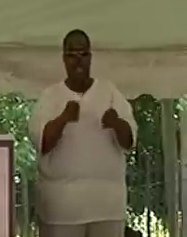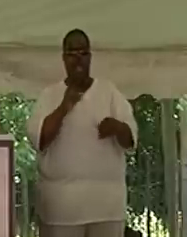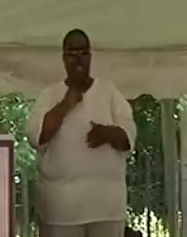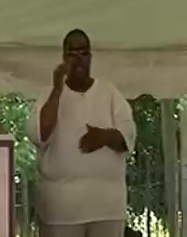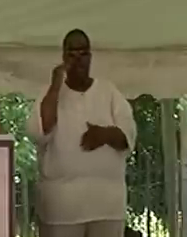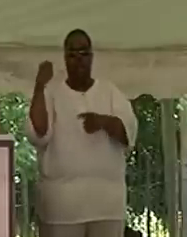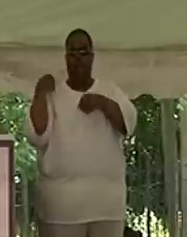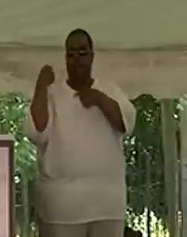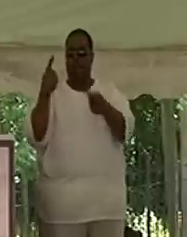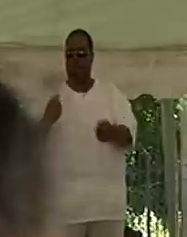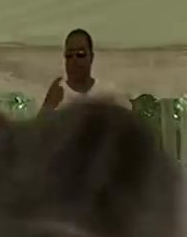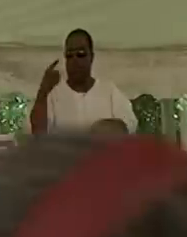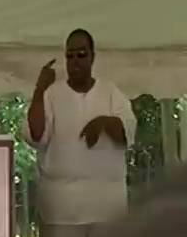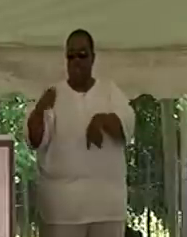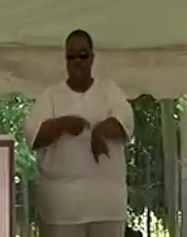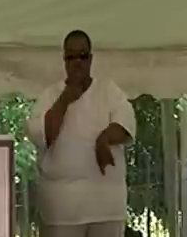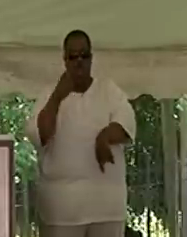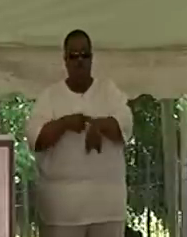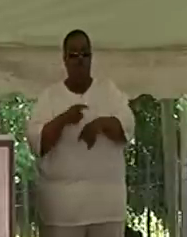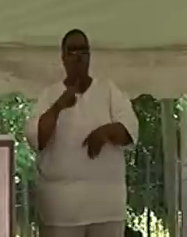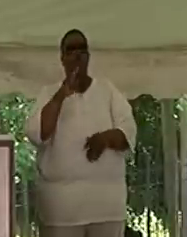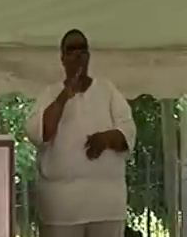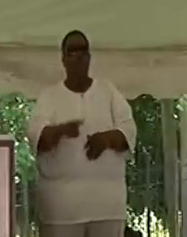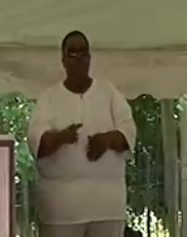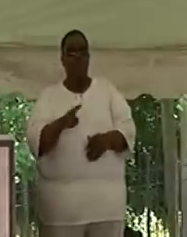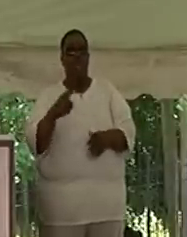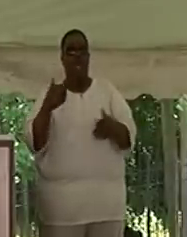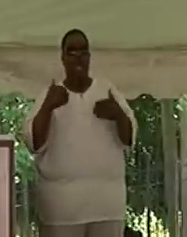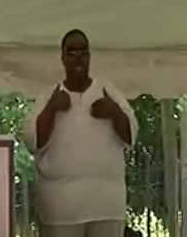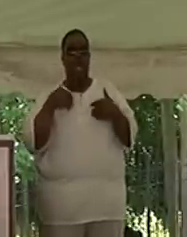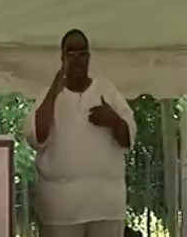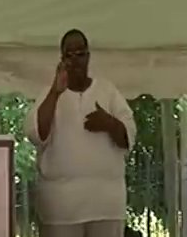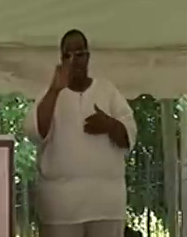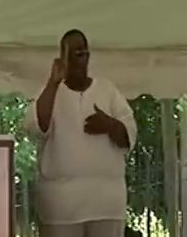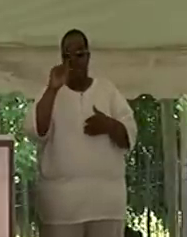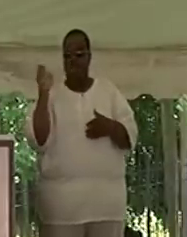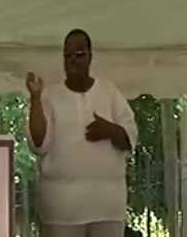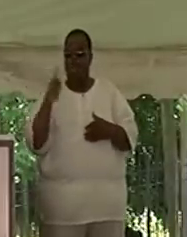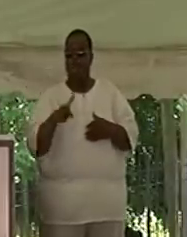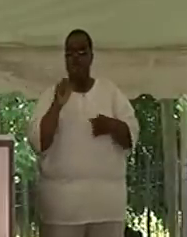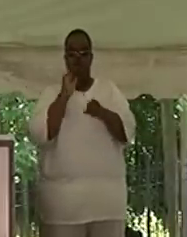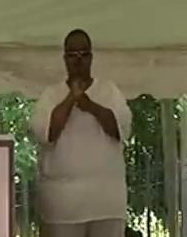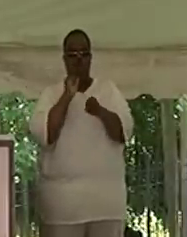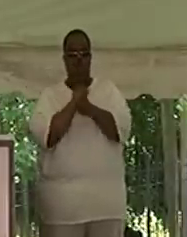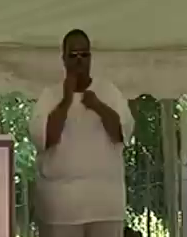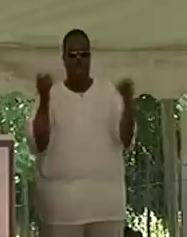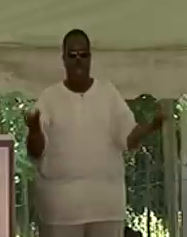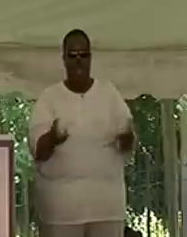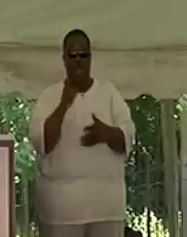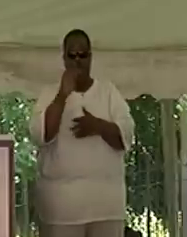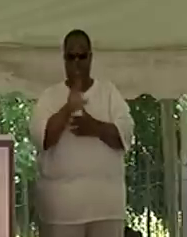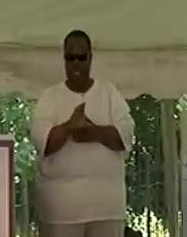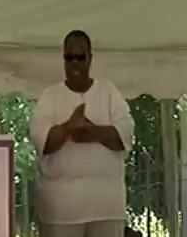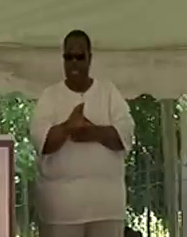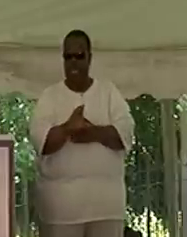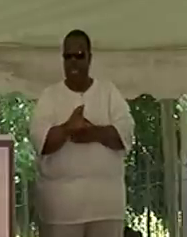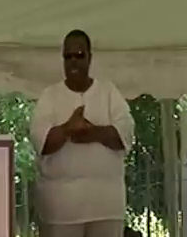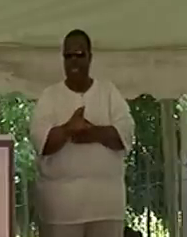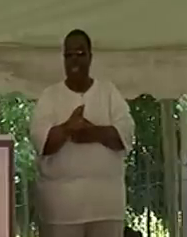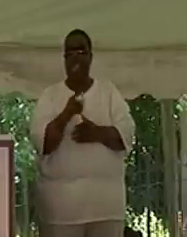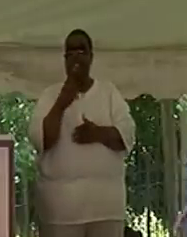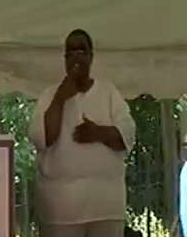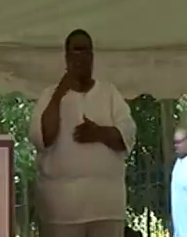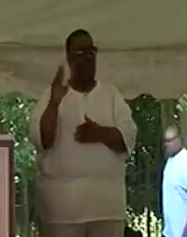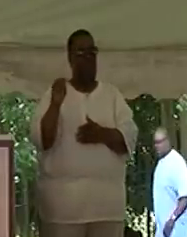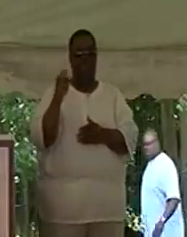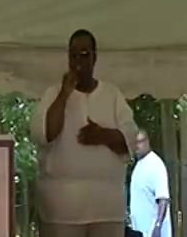known Brenda for a long time, and I said, boy, wouldn't it be great if we could get Brenda to come back and work with us here in the District of Columbia? I said,